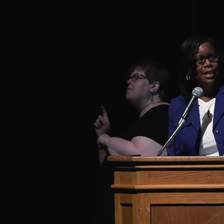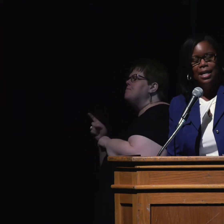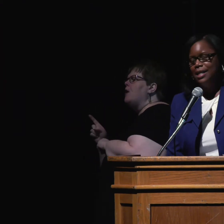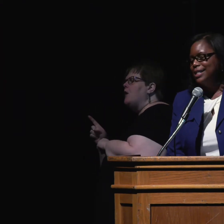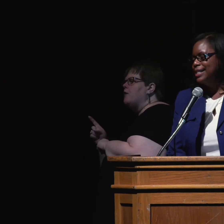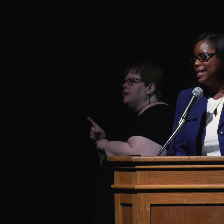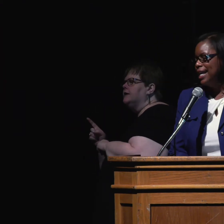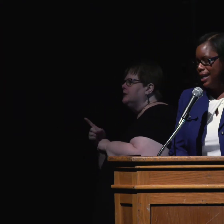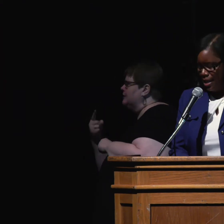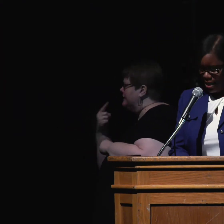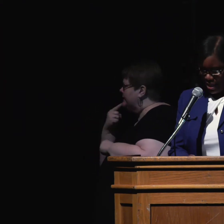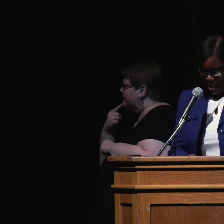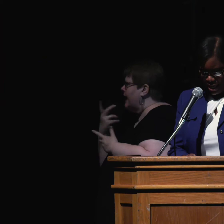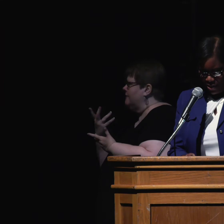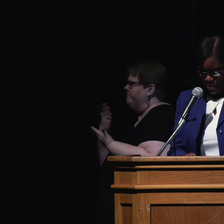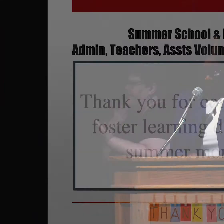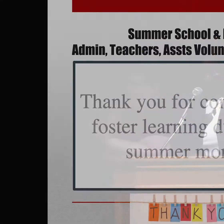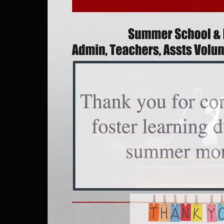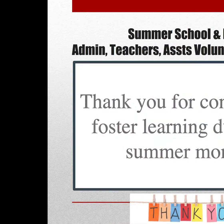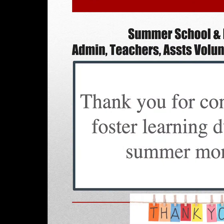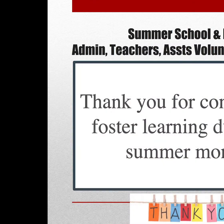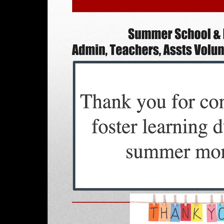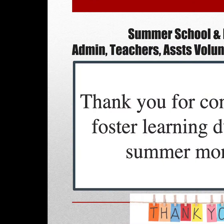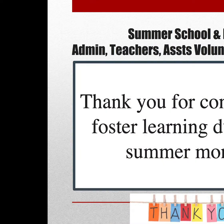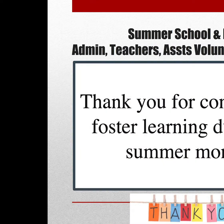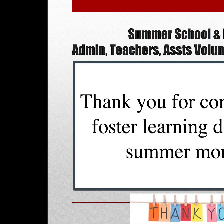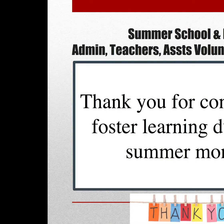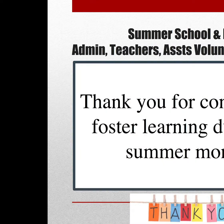moment to say thank you to them.